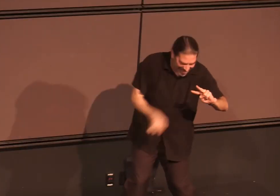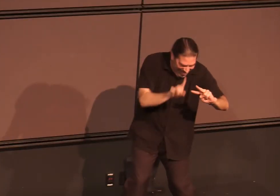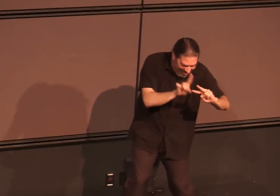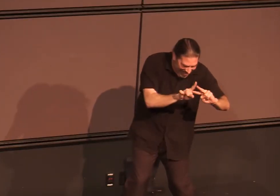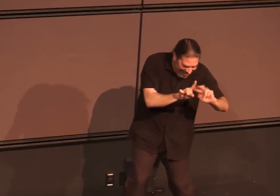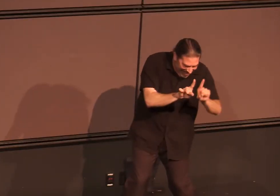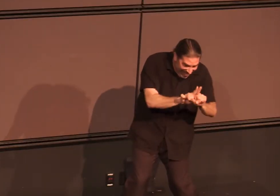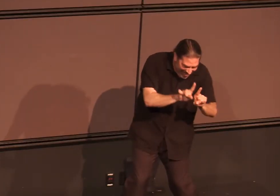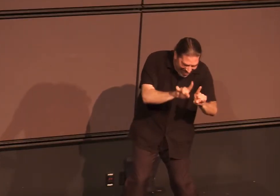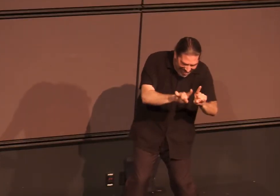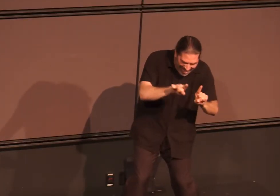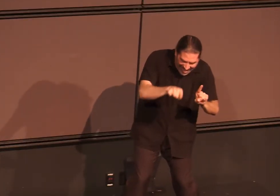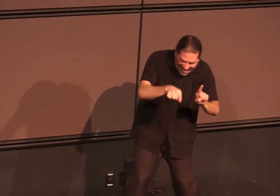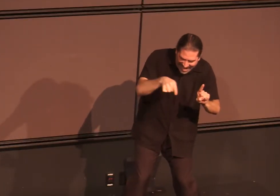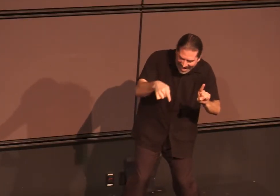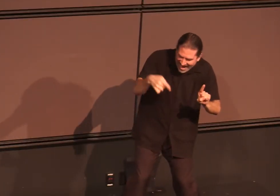It's a sideways ladder.